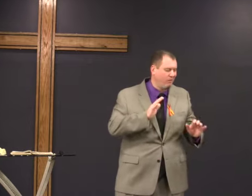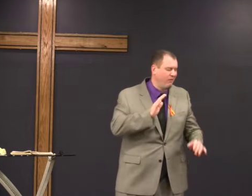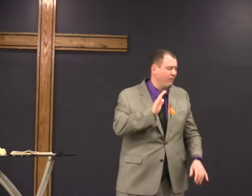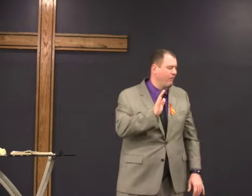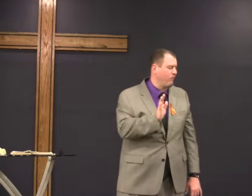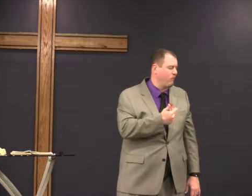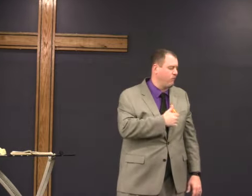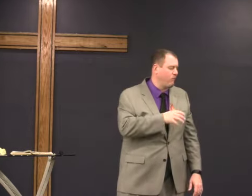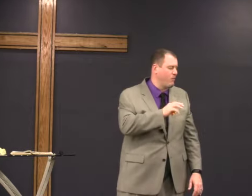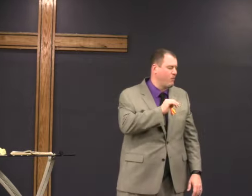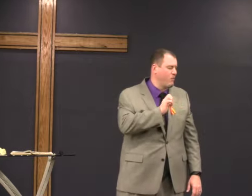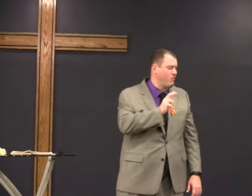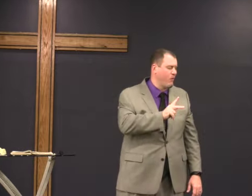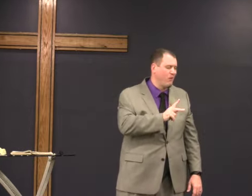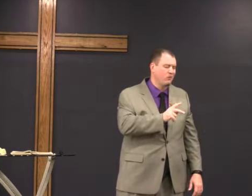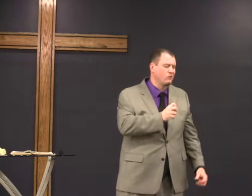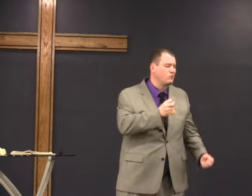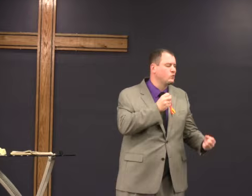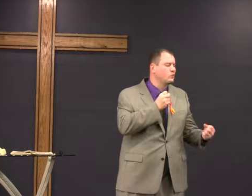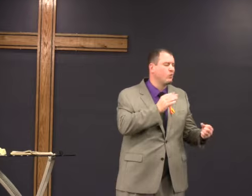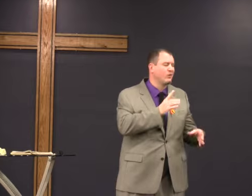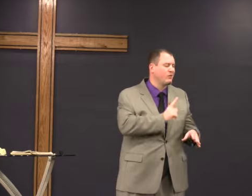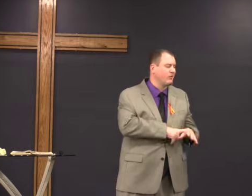Thank you that you haven't given up on Mark.